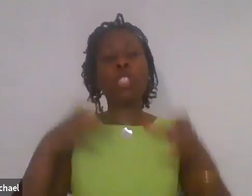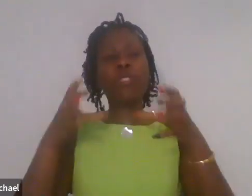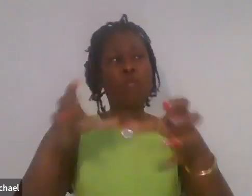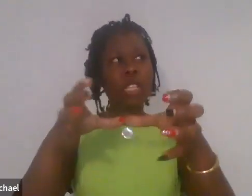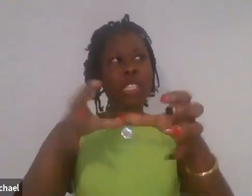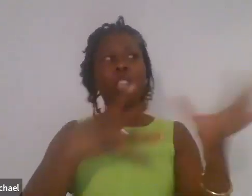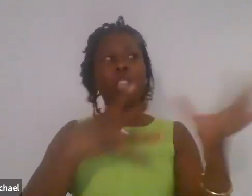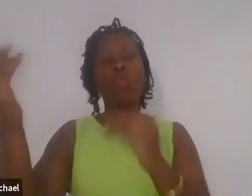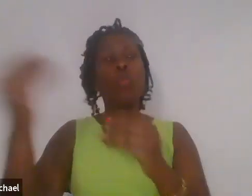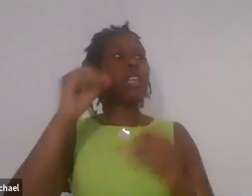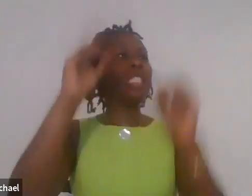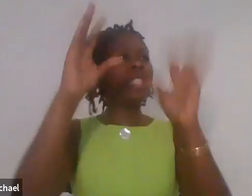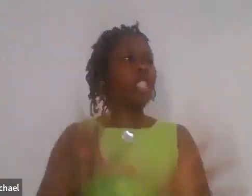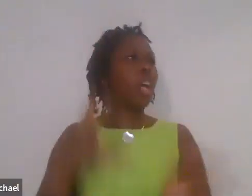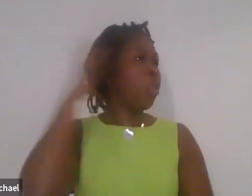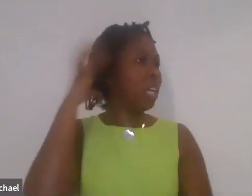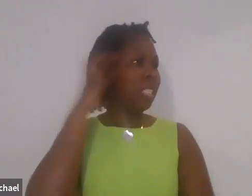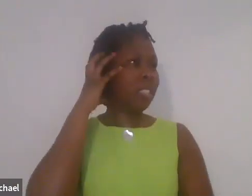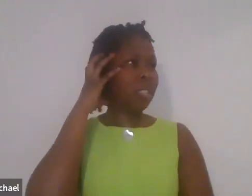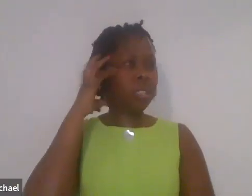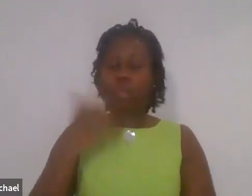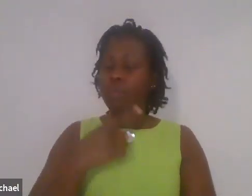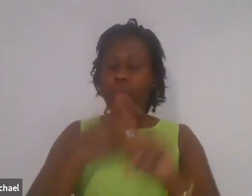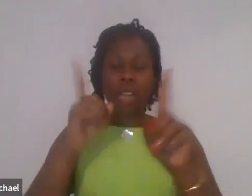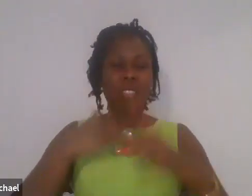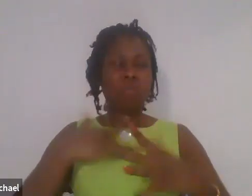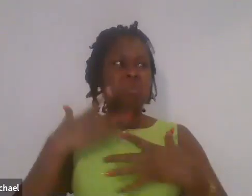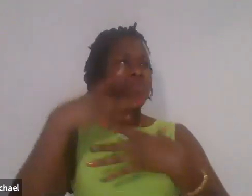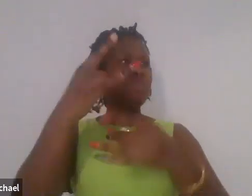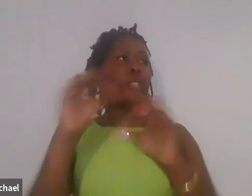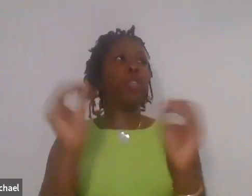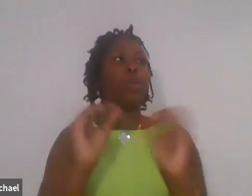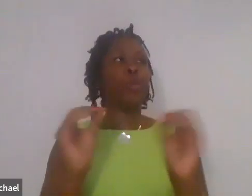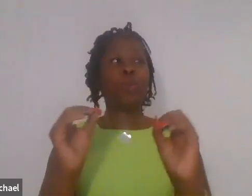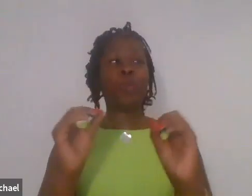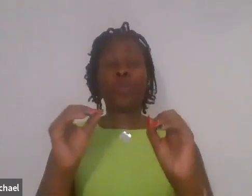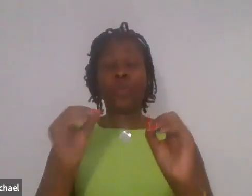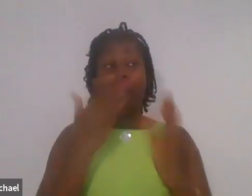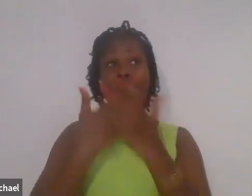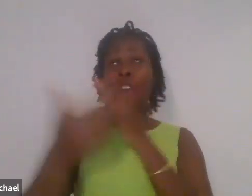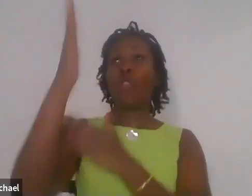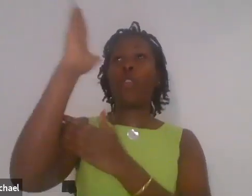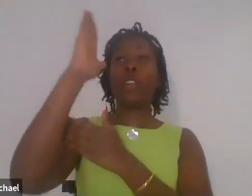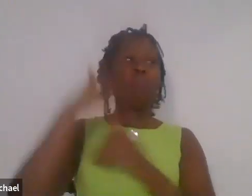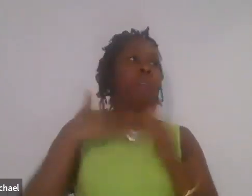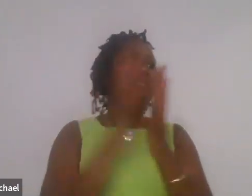the voiceless. After school, I was forced to go for a teacher's college, but that was not my interest. Thank God. I had